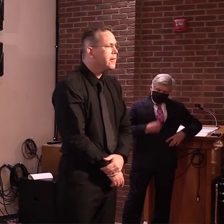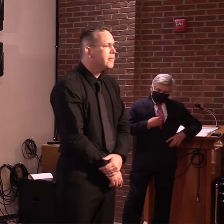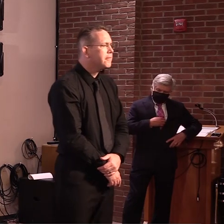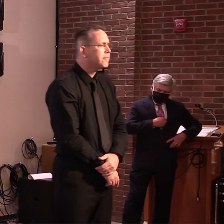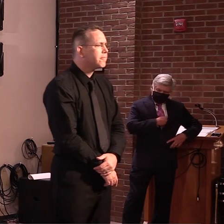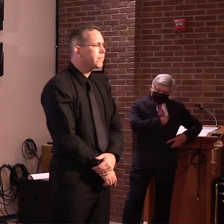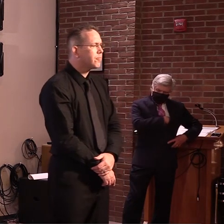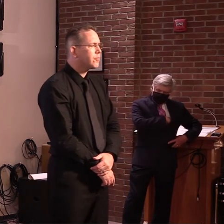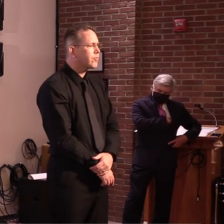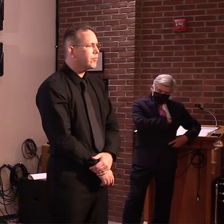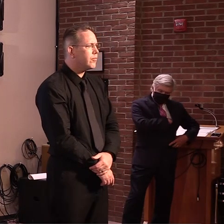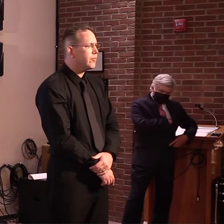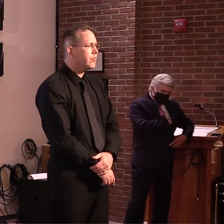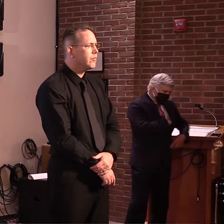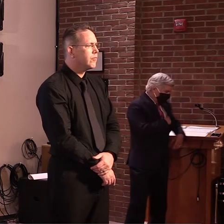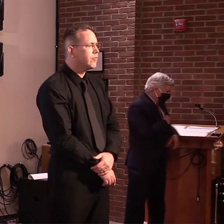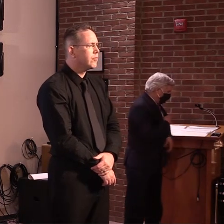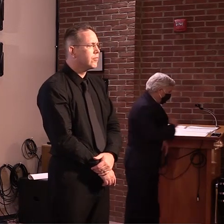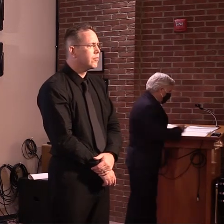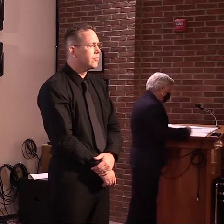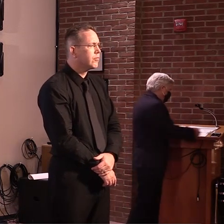they had given up in frustration?